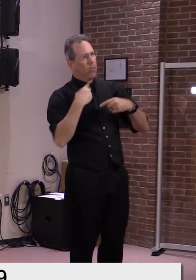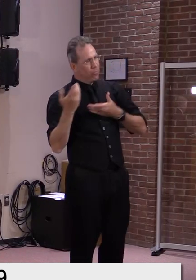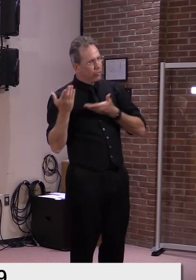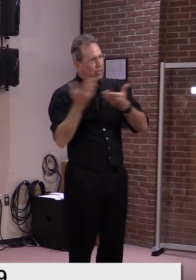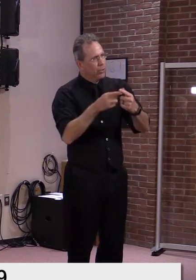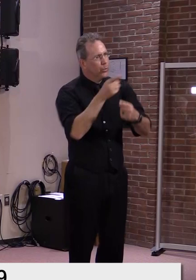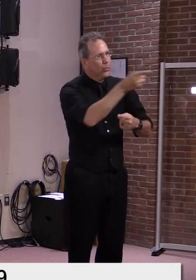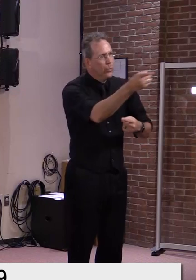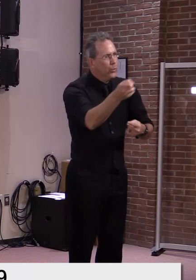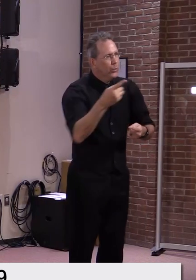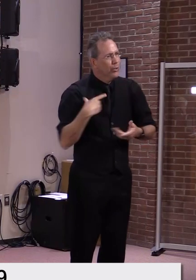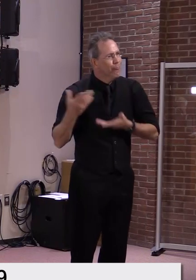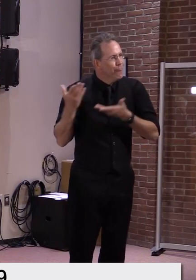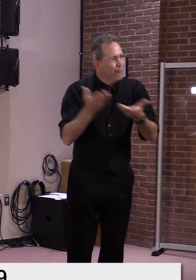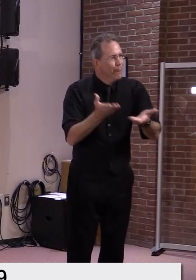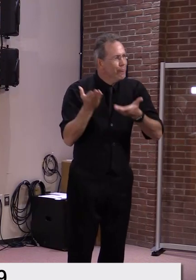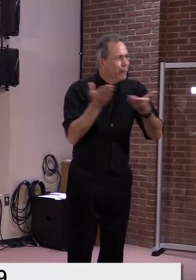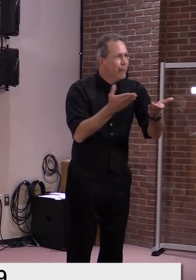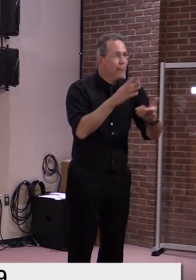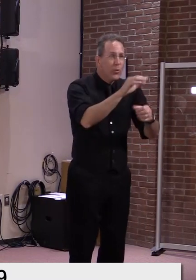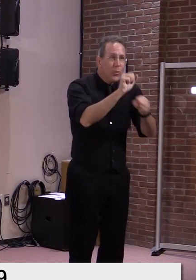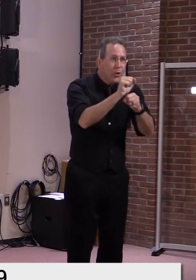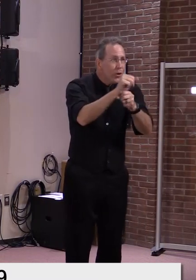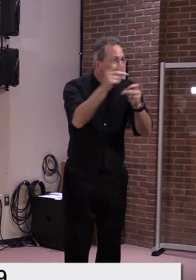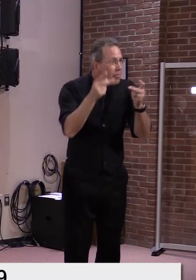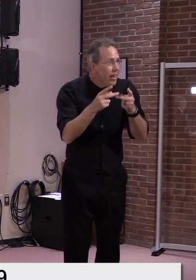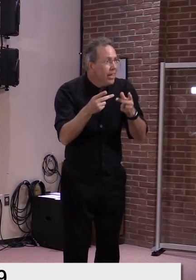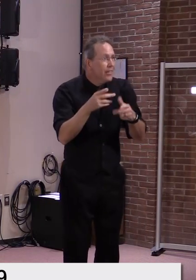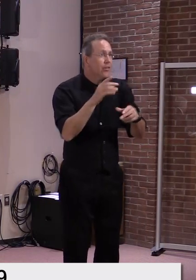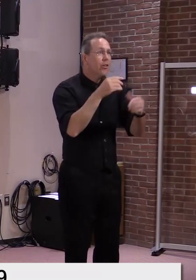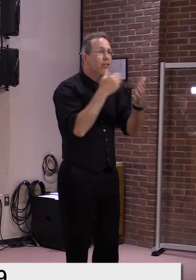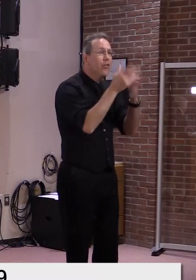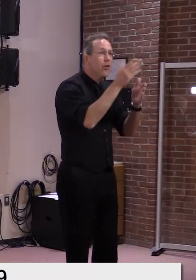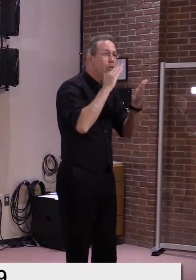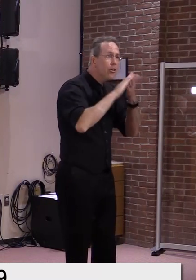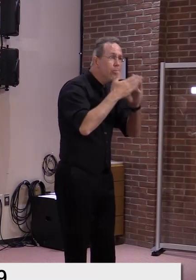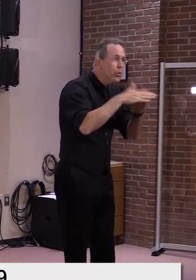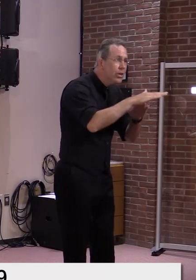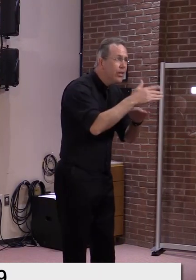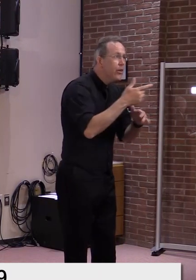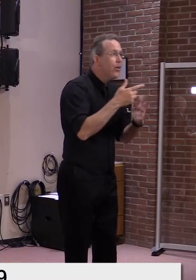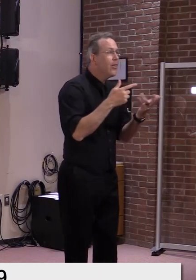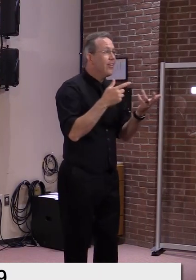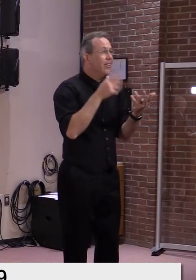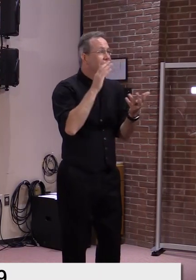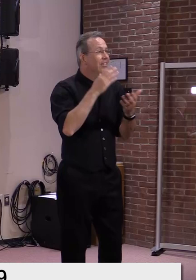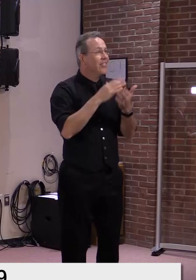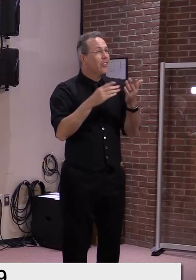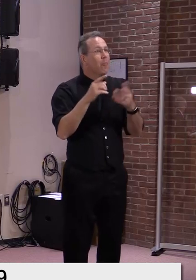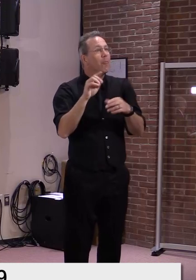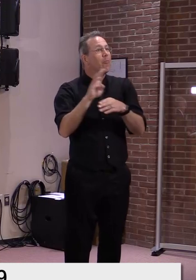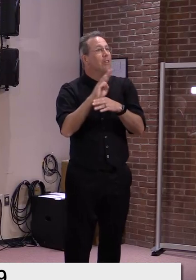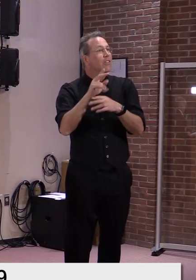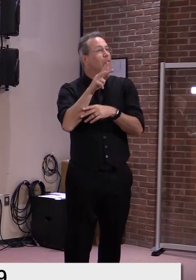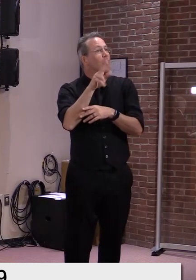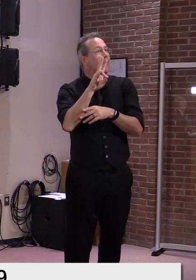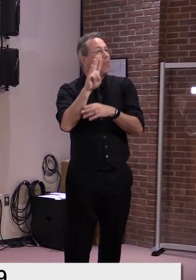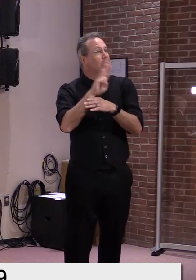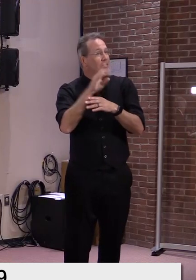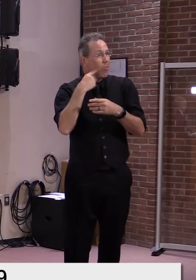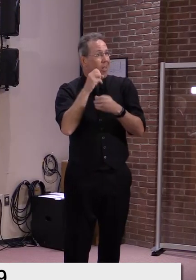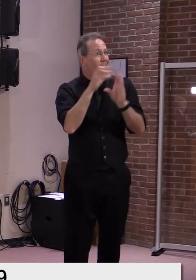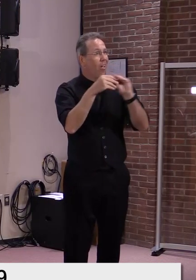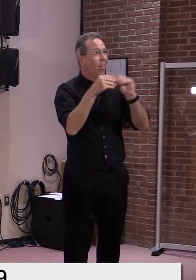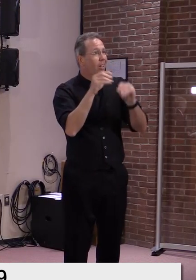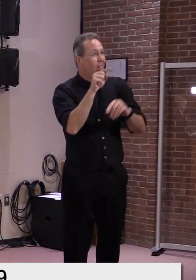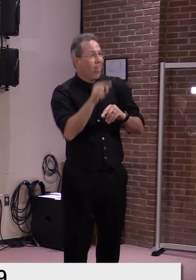I mentioned we have 27 that we're working on right now to bring to work sites, whether it's with the hospitality and